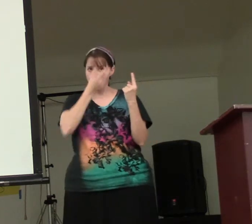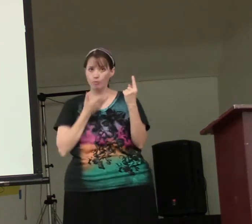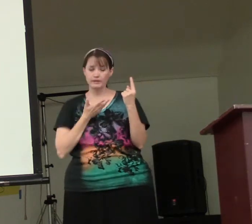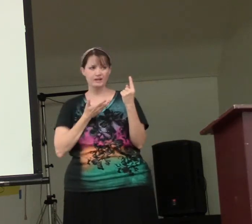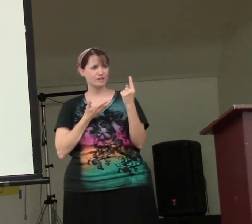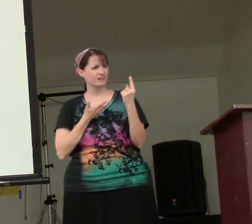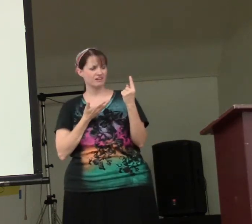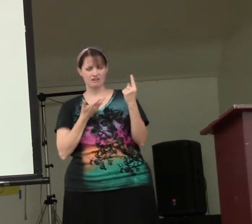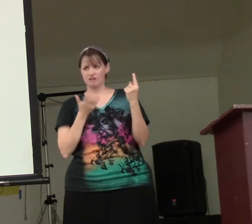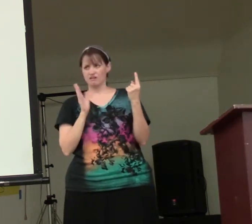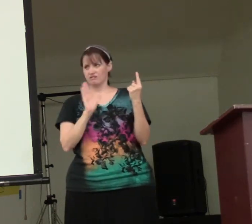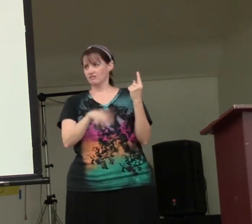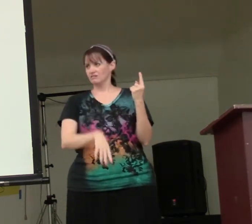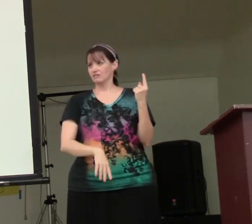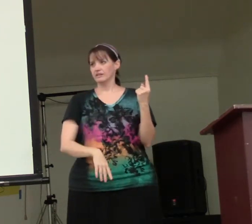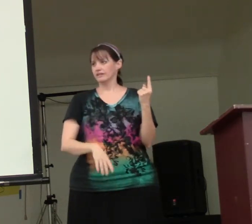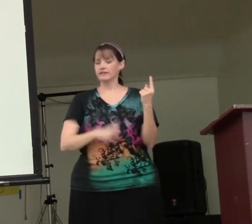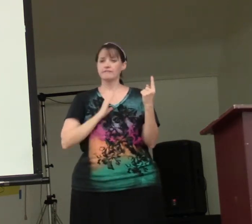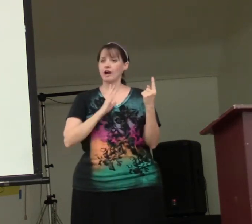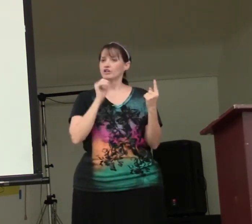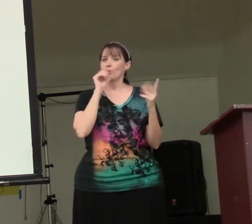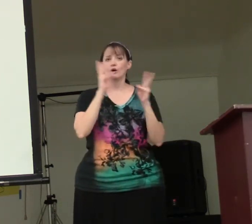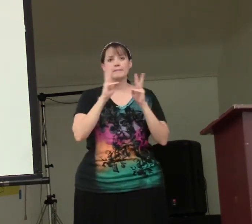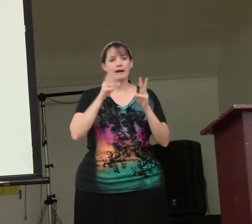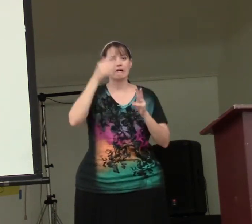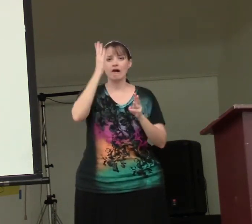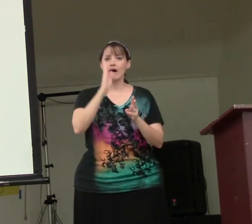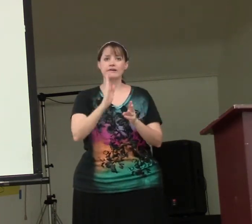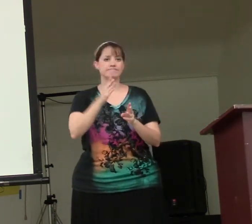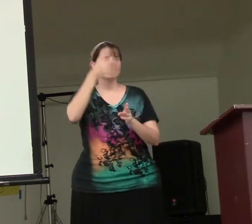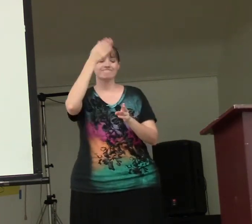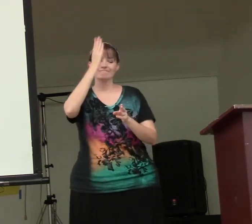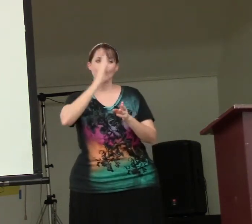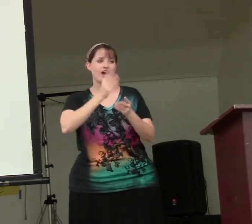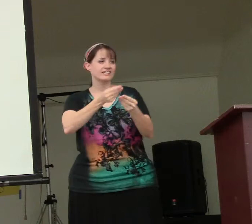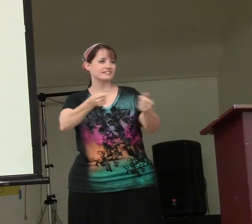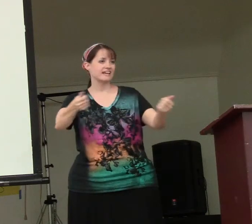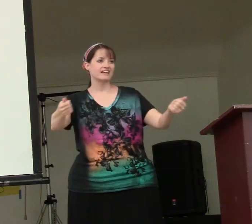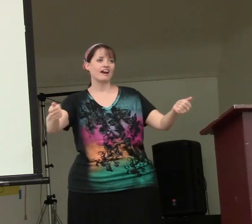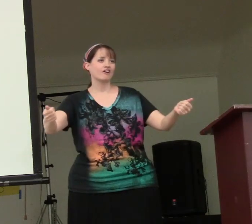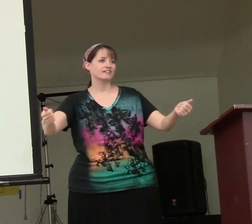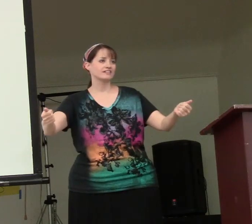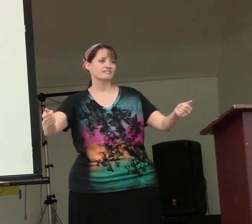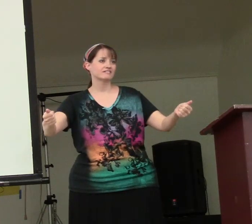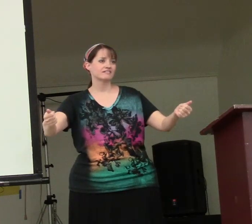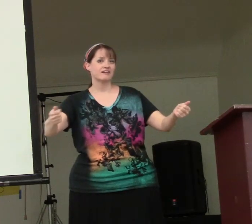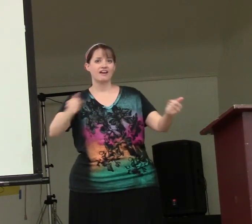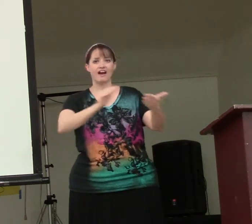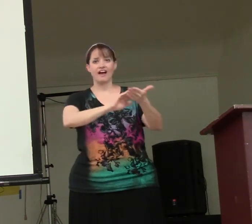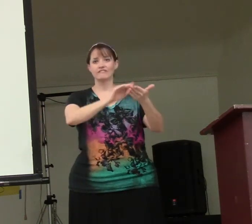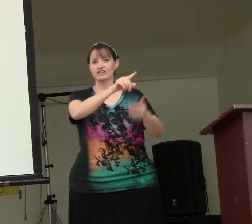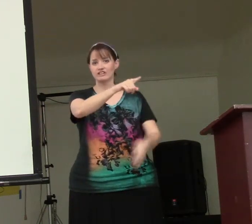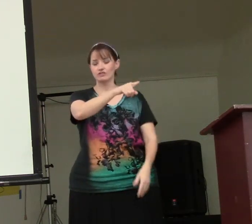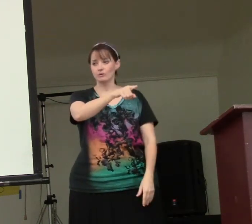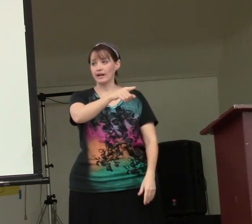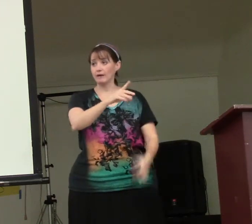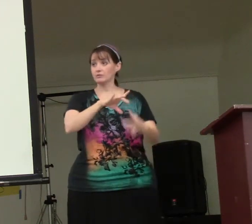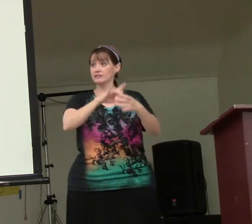me, I'm like, it's fine, don't worry about it. God has taken care of it. I forgive you. And I